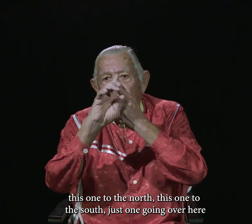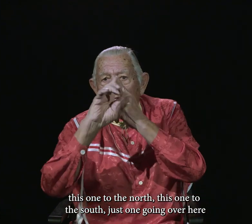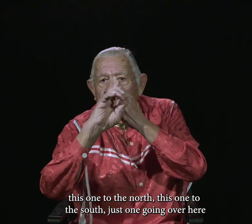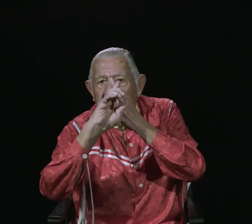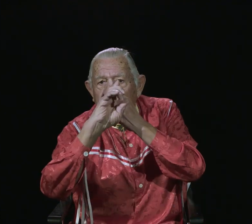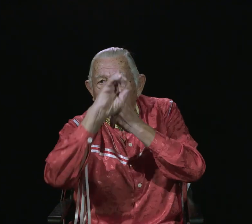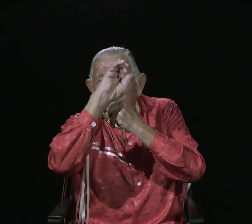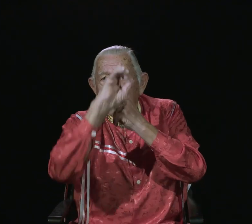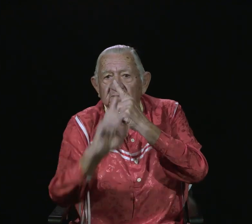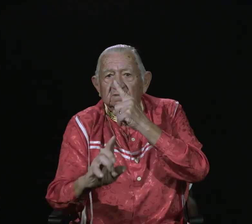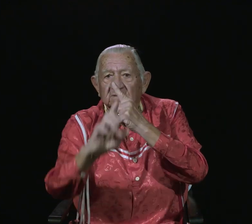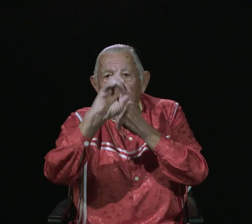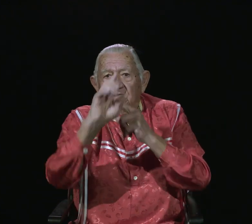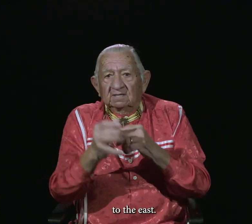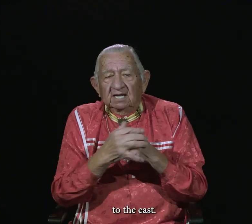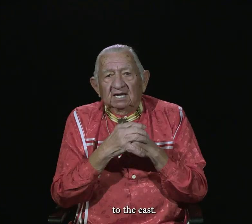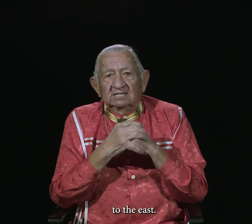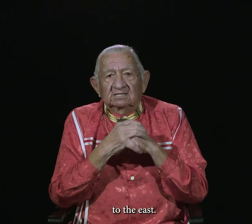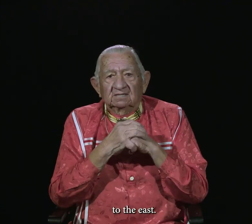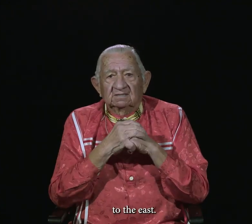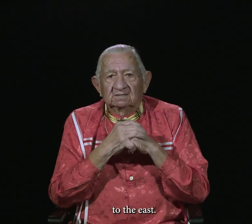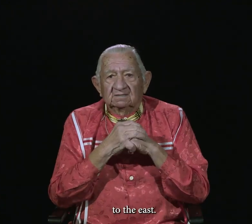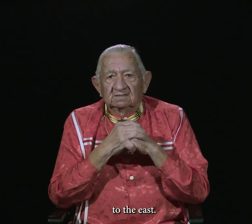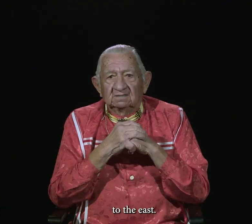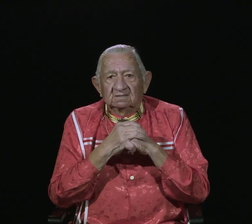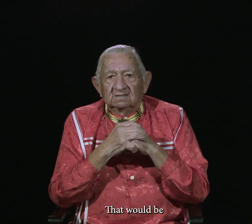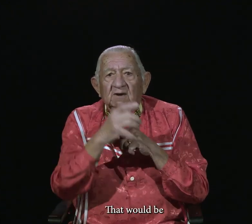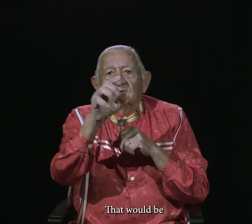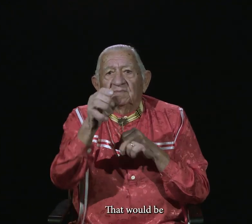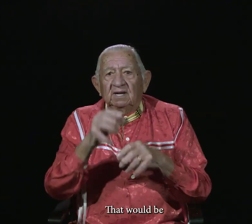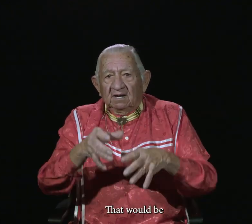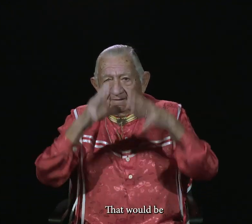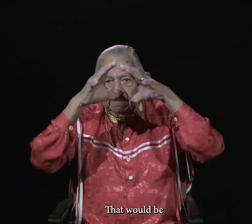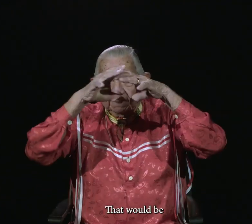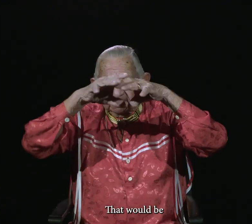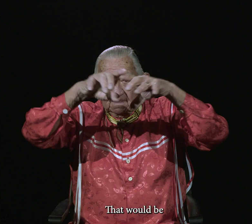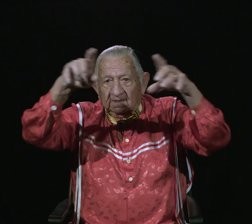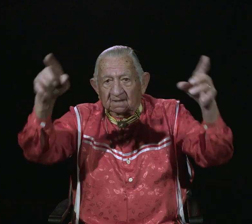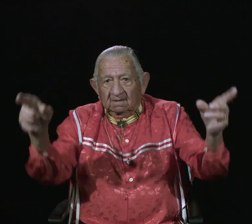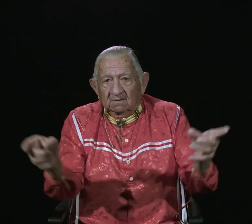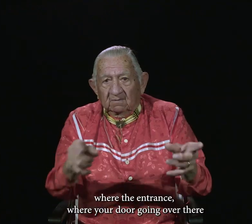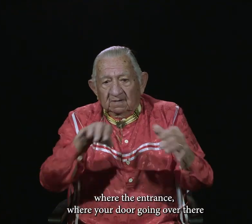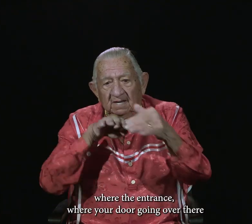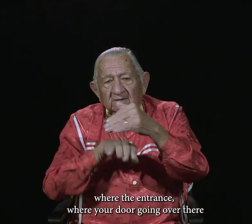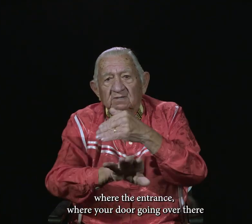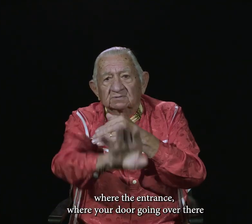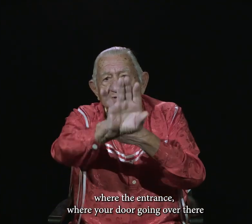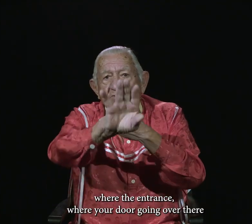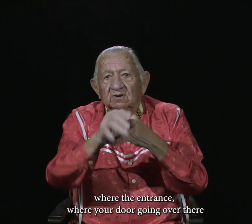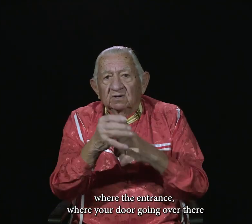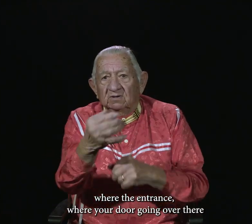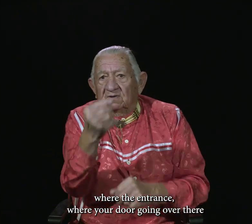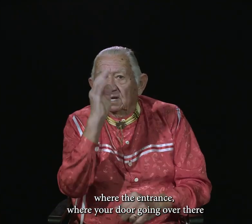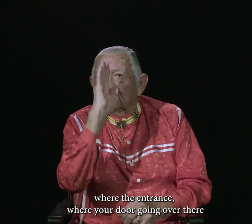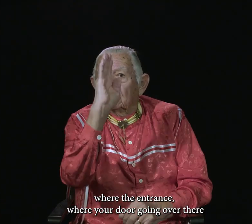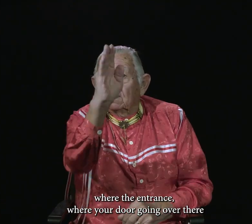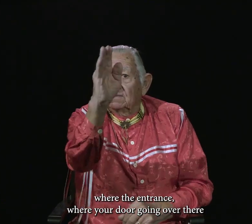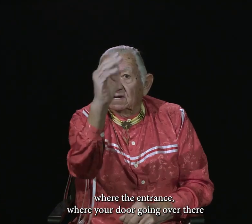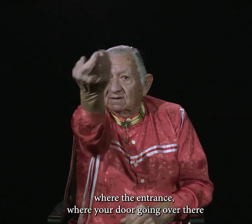here to the east. That would be where the entrance, where your door go in, over there,